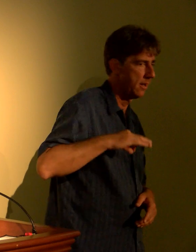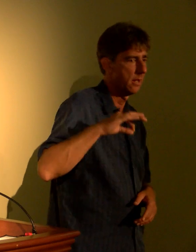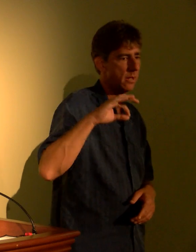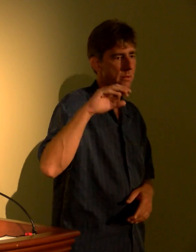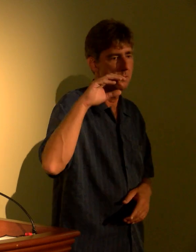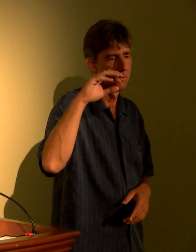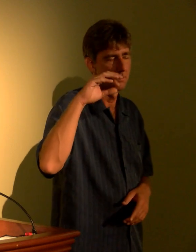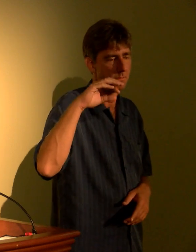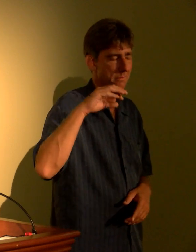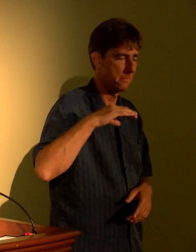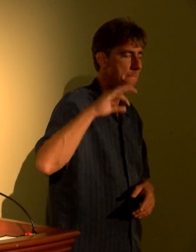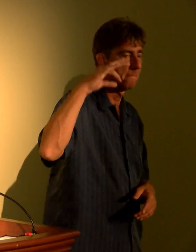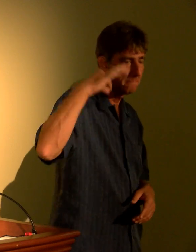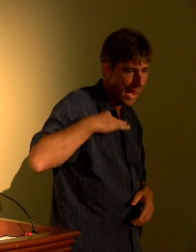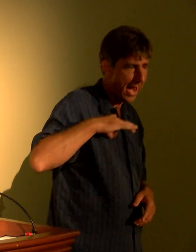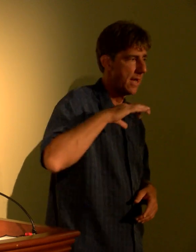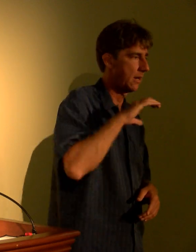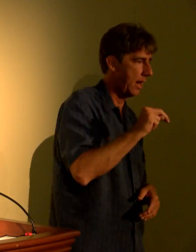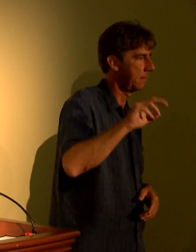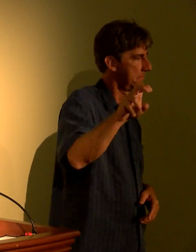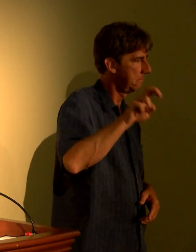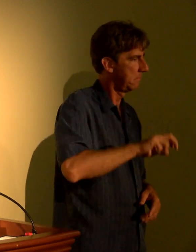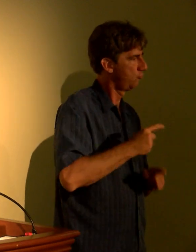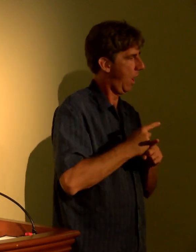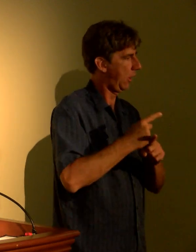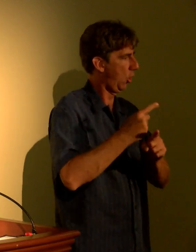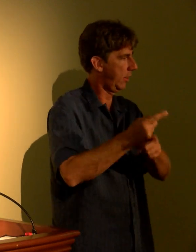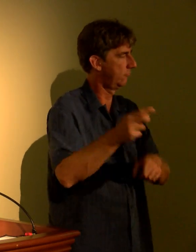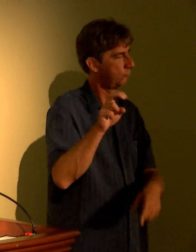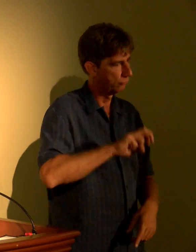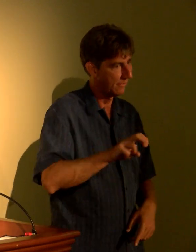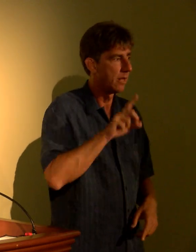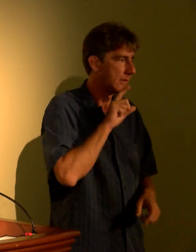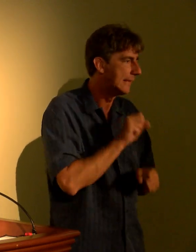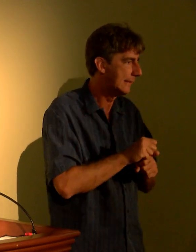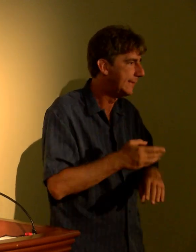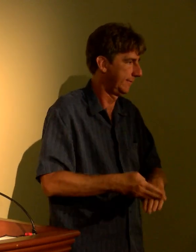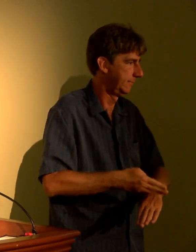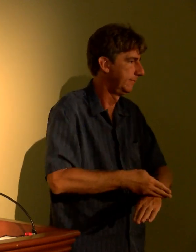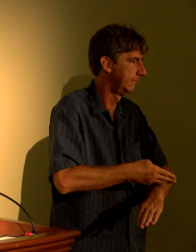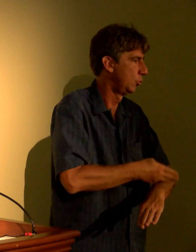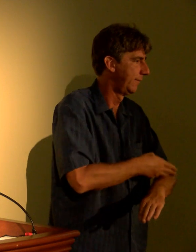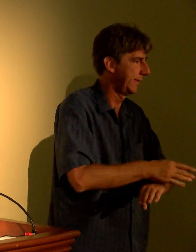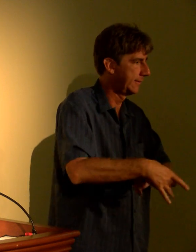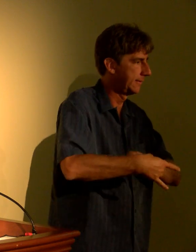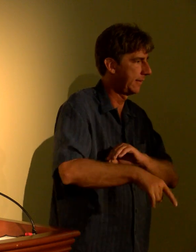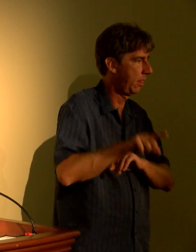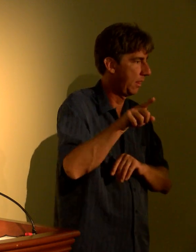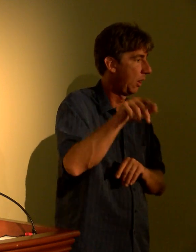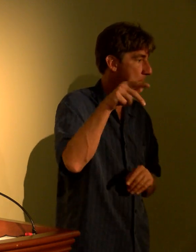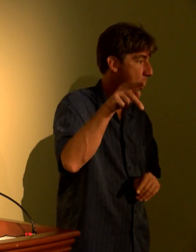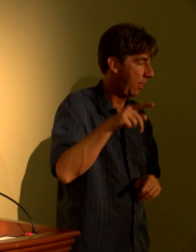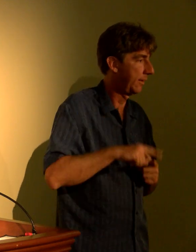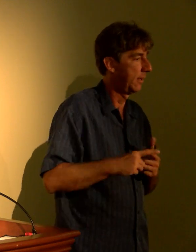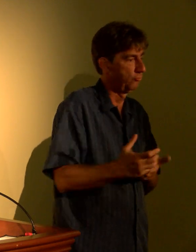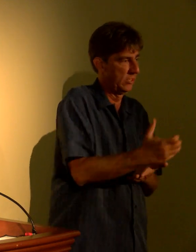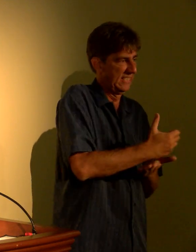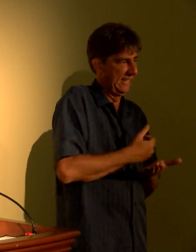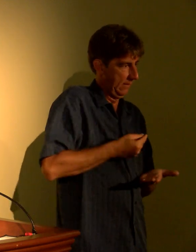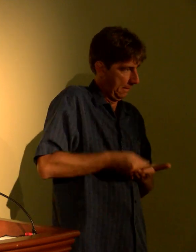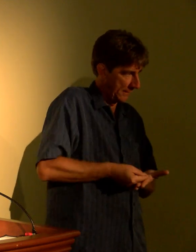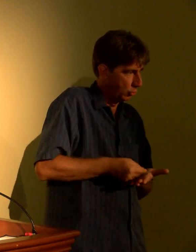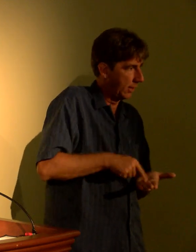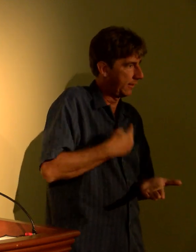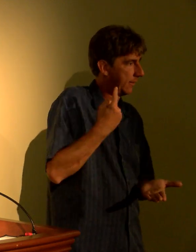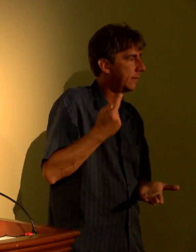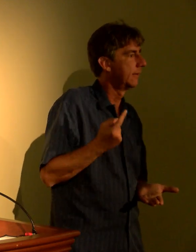basis. And he had indeed been improving his art in Portland, and the commissions that he was able to receive